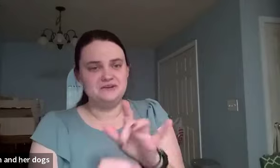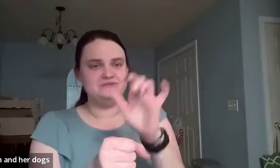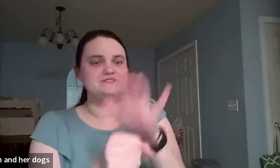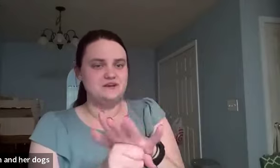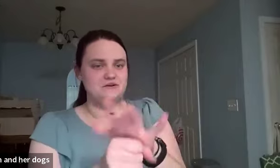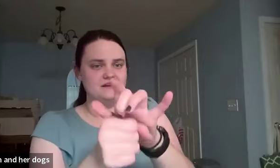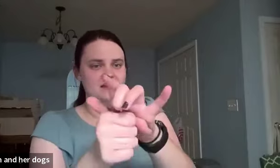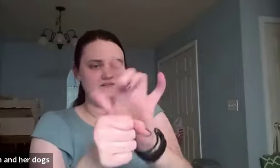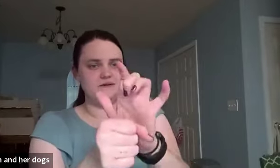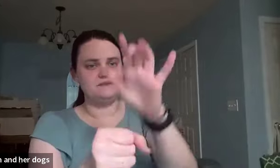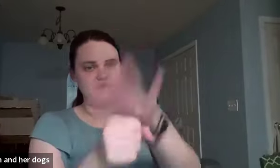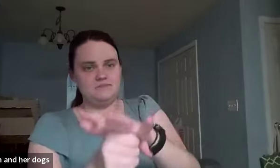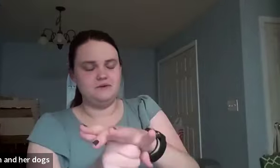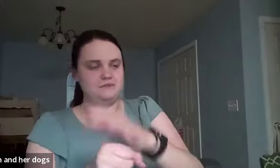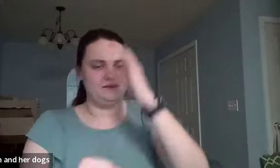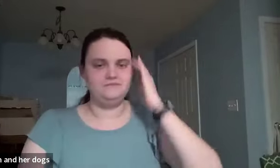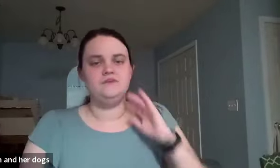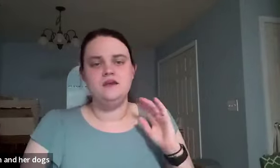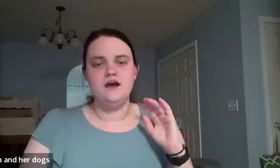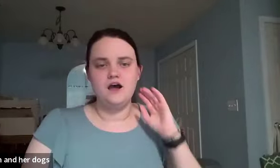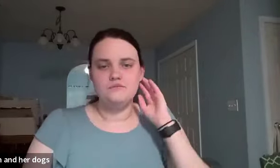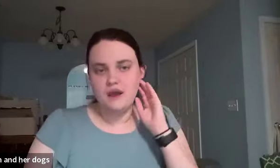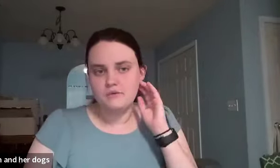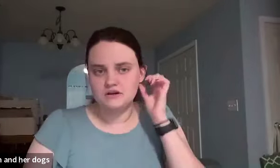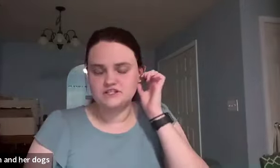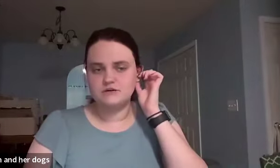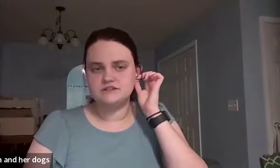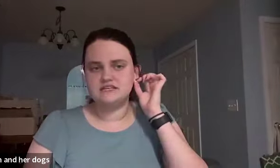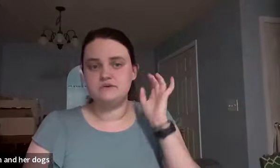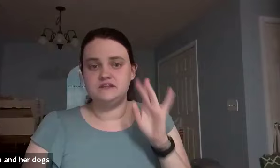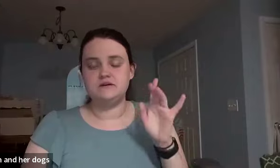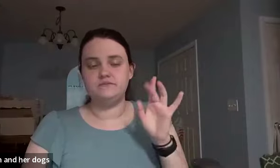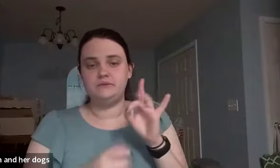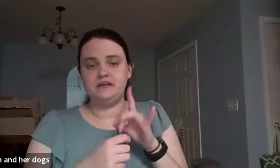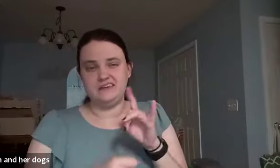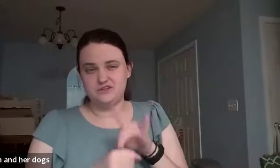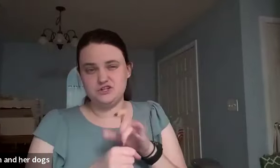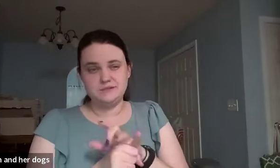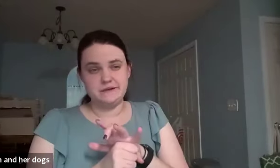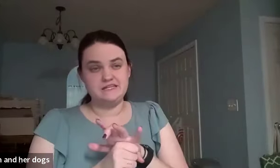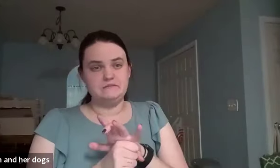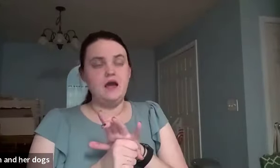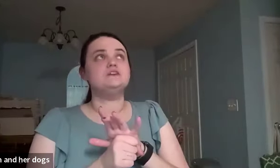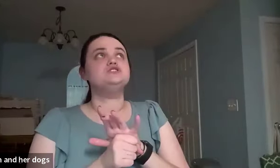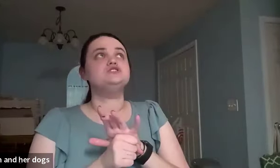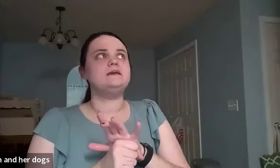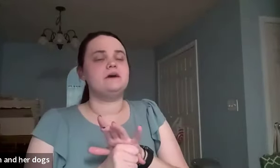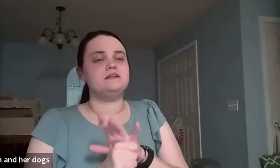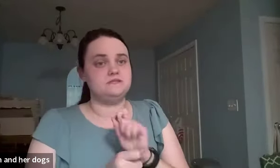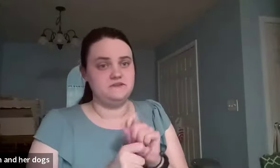Thank you. Soda. Yeah, you're flicking the tab and popping it. That one also, I was gonna say with like if you're talking about not talking about a